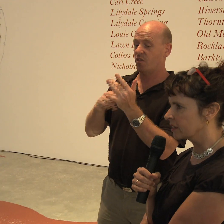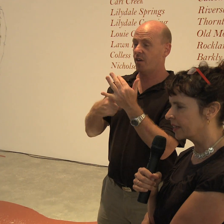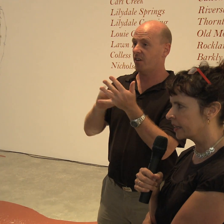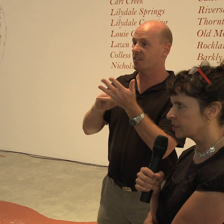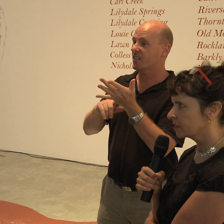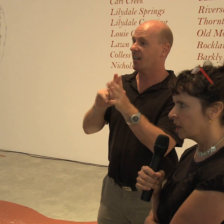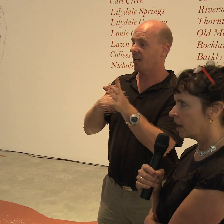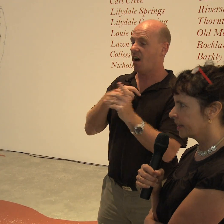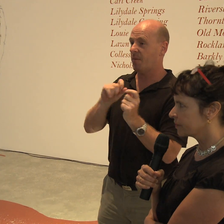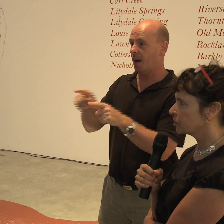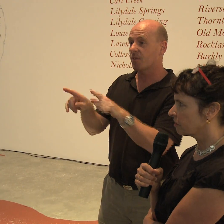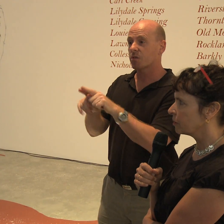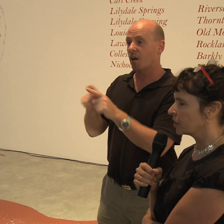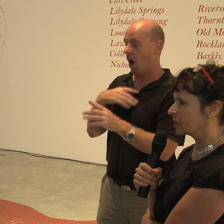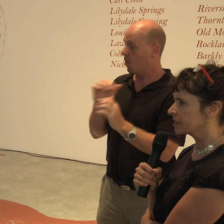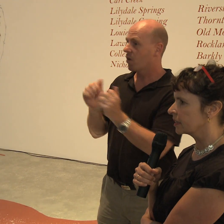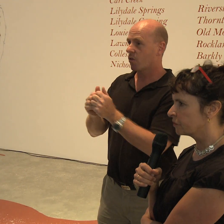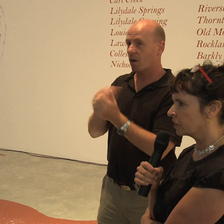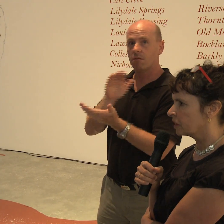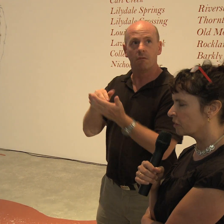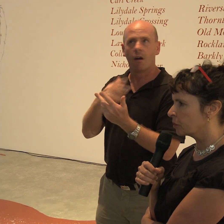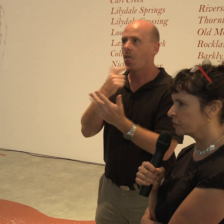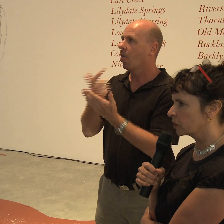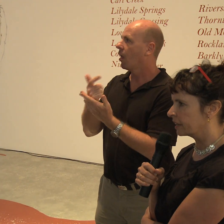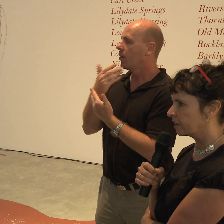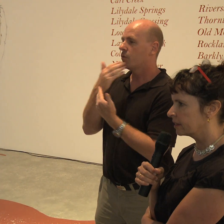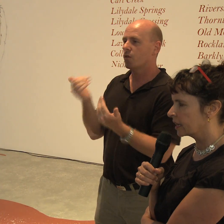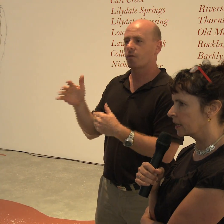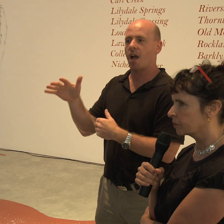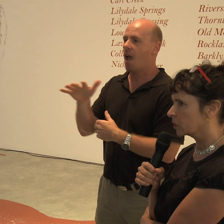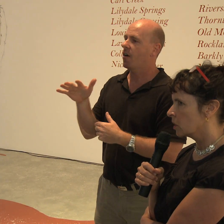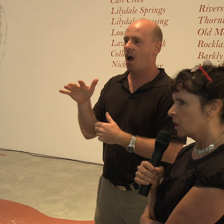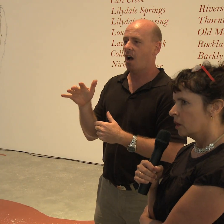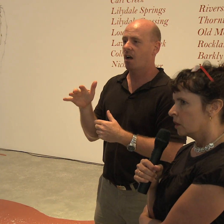as well, and I'd have to agree with him. It is a very, very beautiful area.